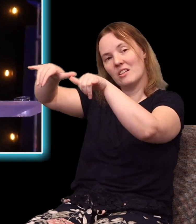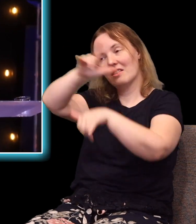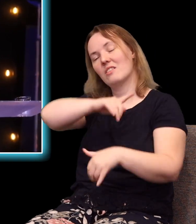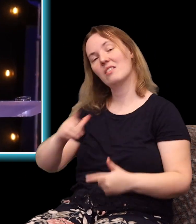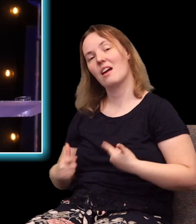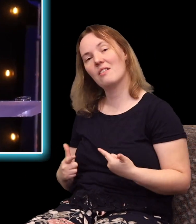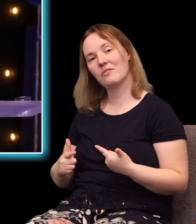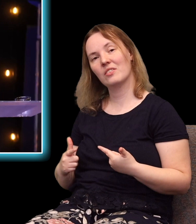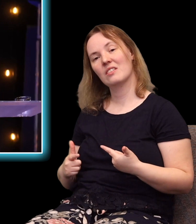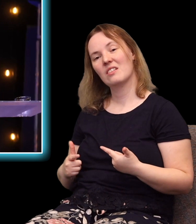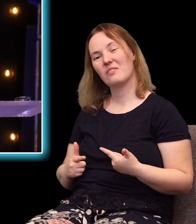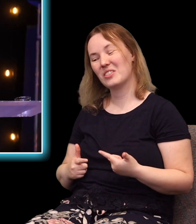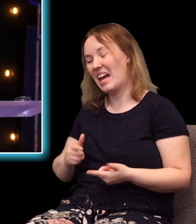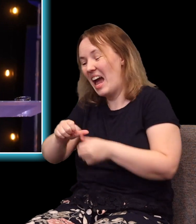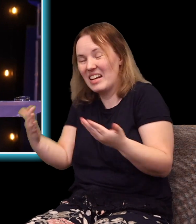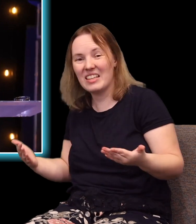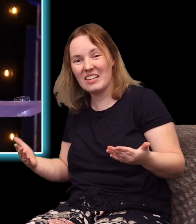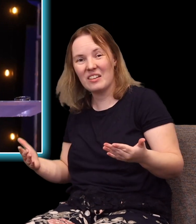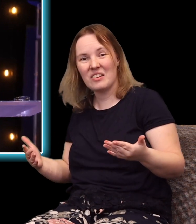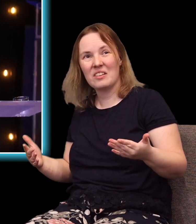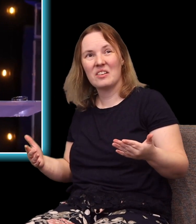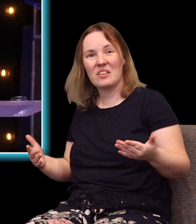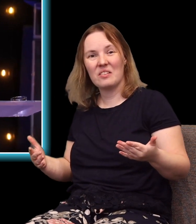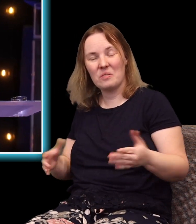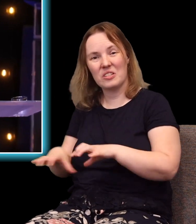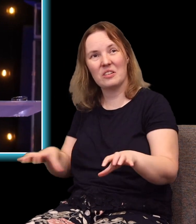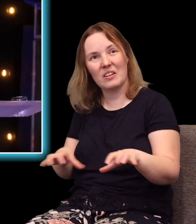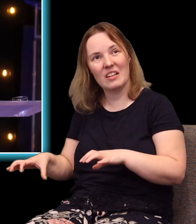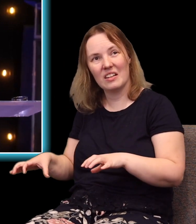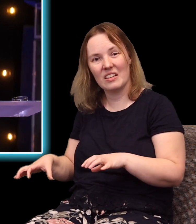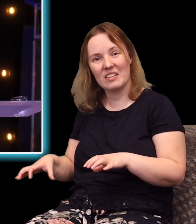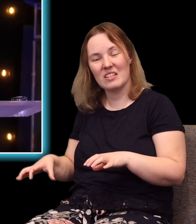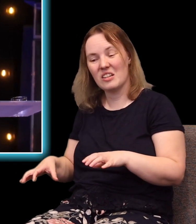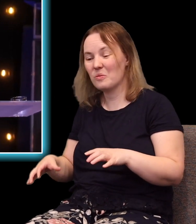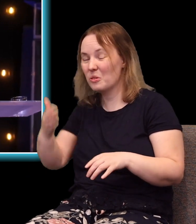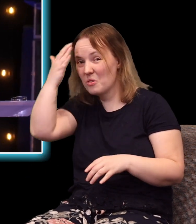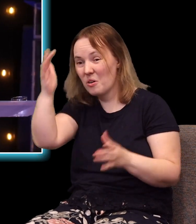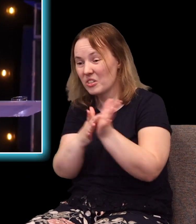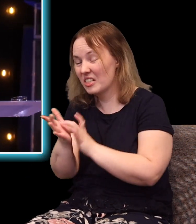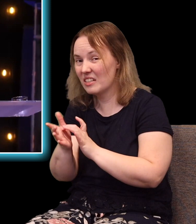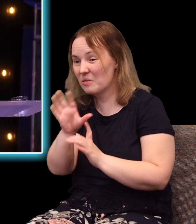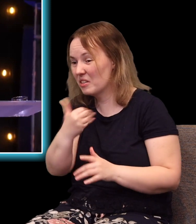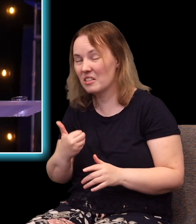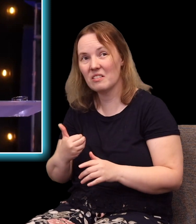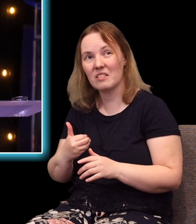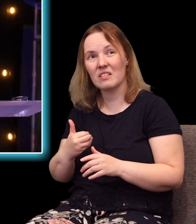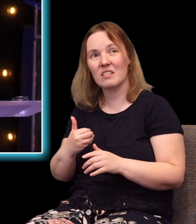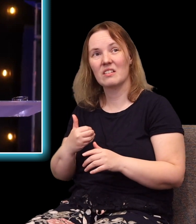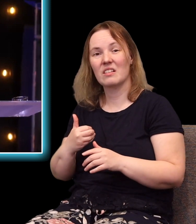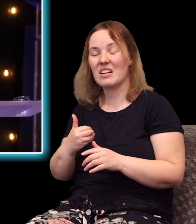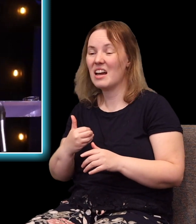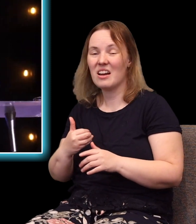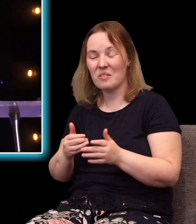God. So if there's anything you're doing, I'm doing in my life that you know Jesus wouldn't do, you can't play with that. You can justify it, but what